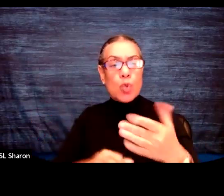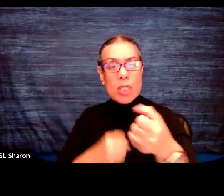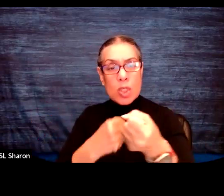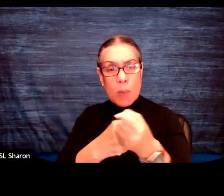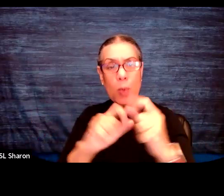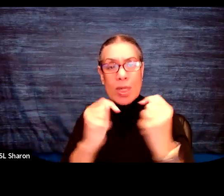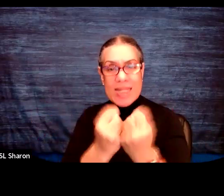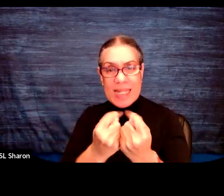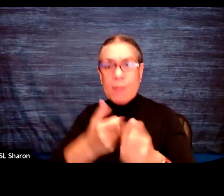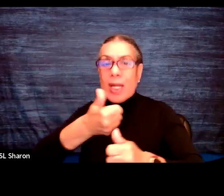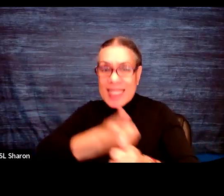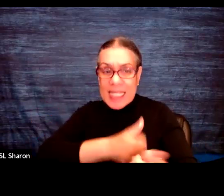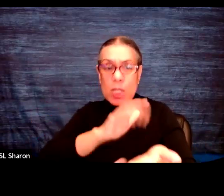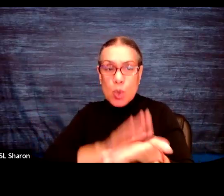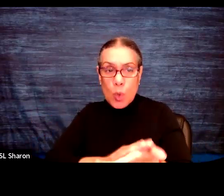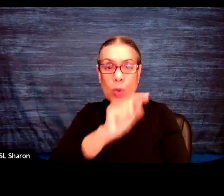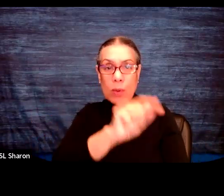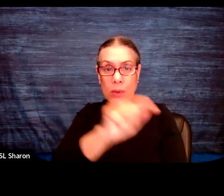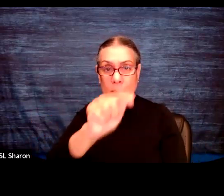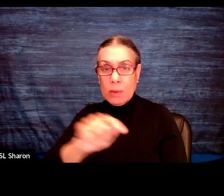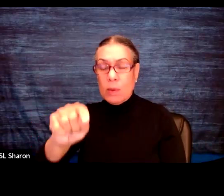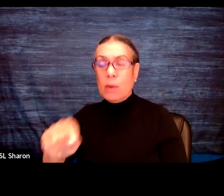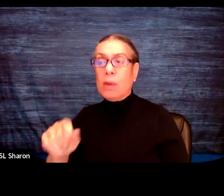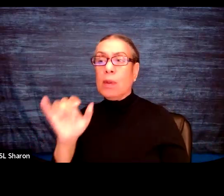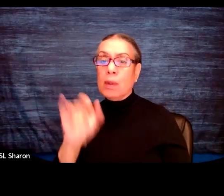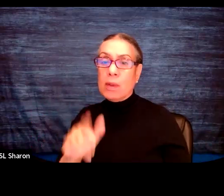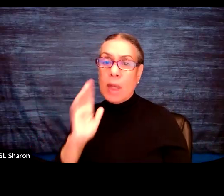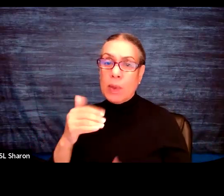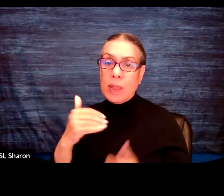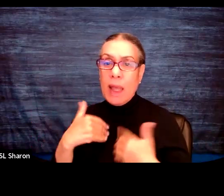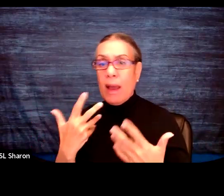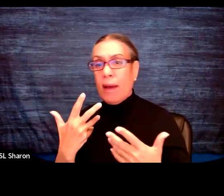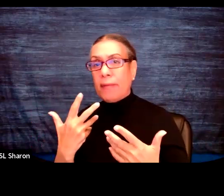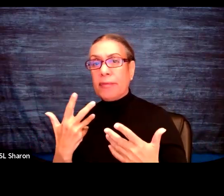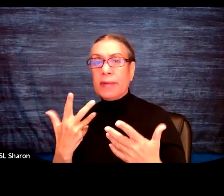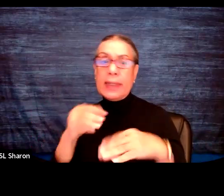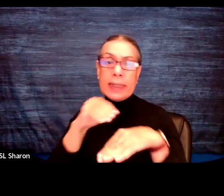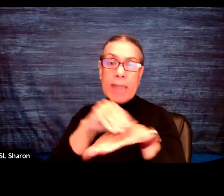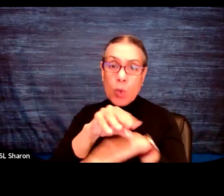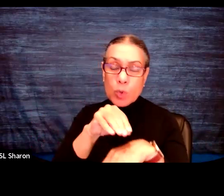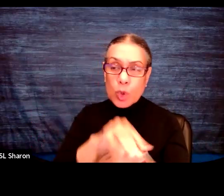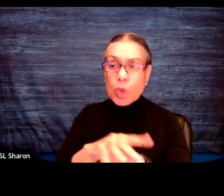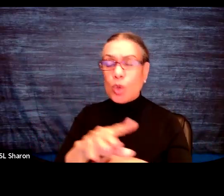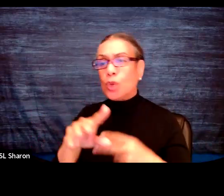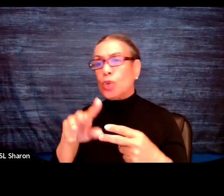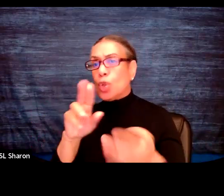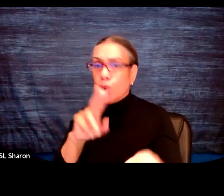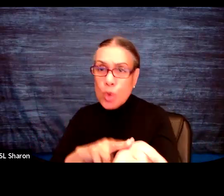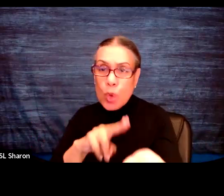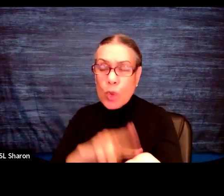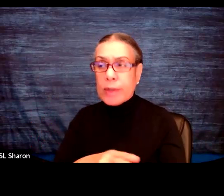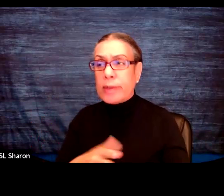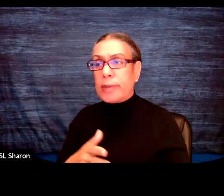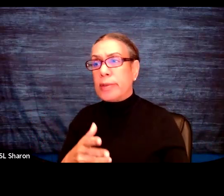every school, and that will have on it a combination of counselors, nurse,